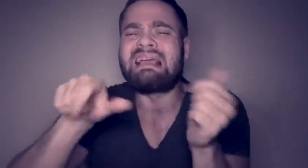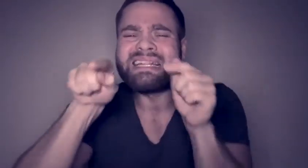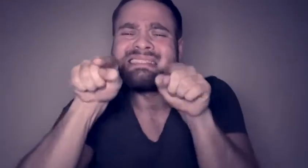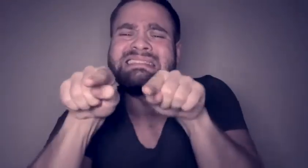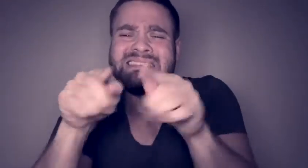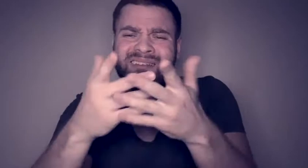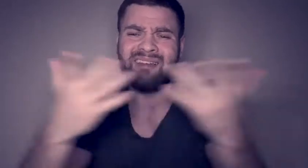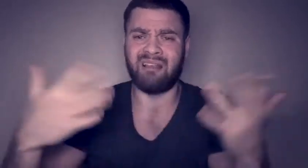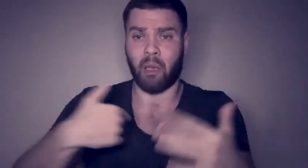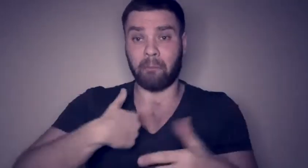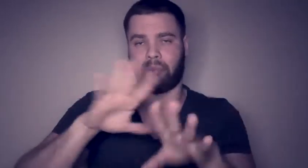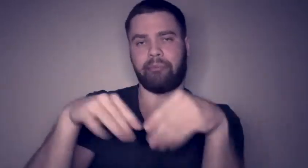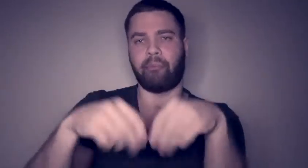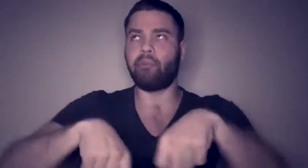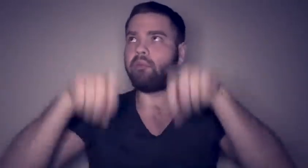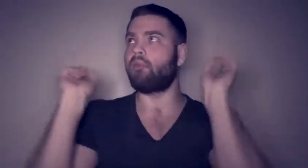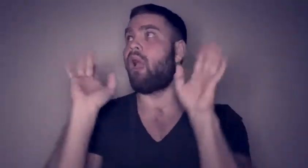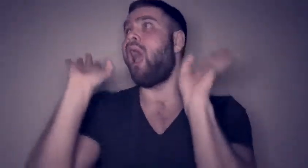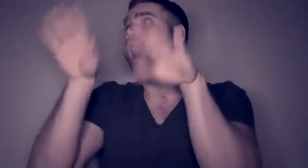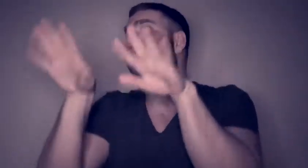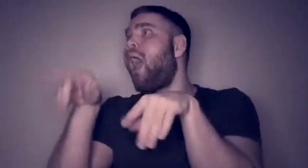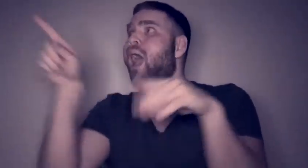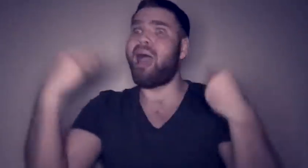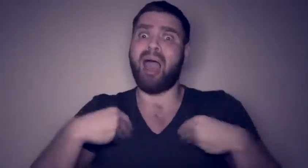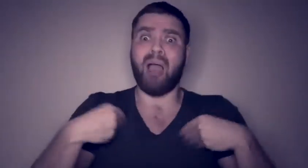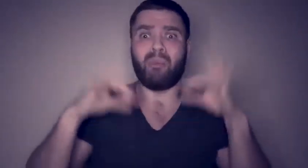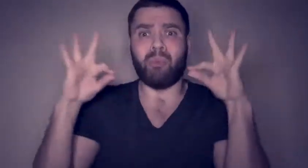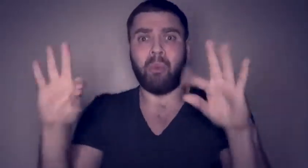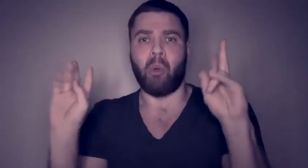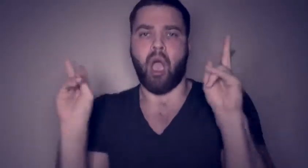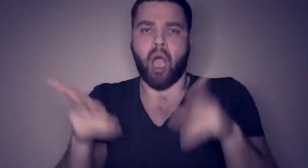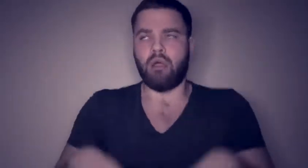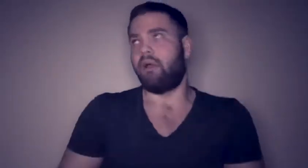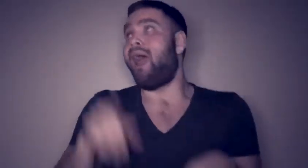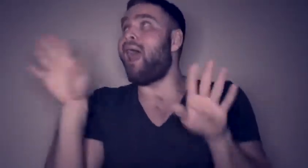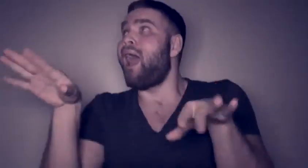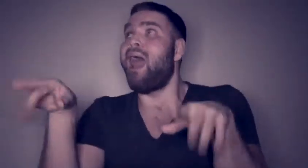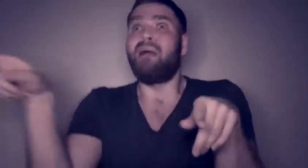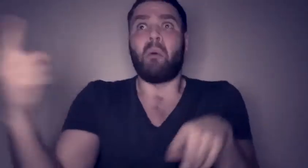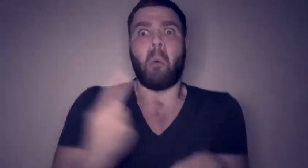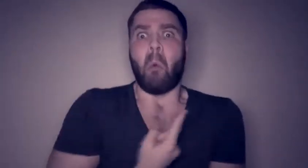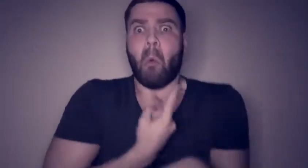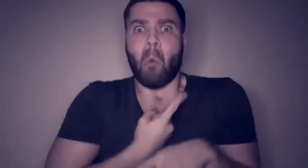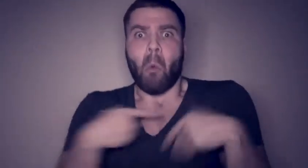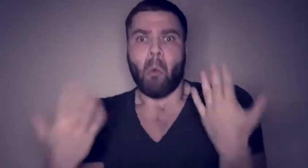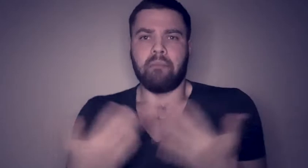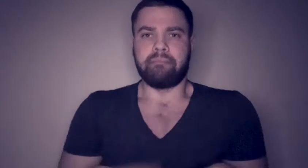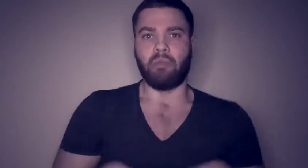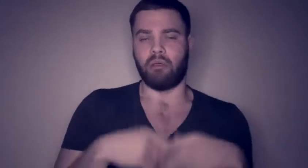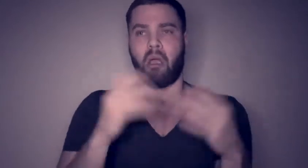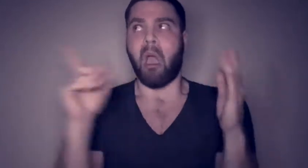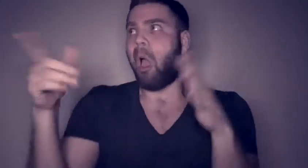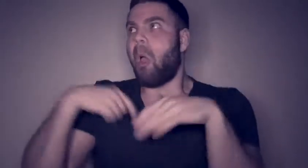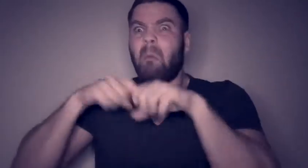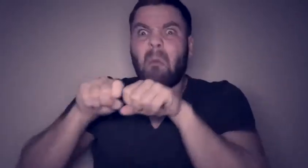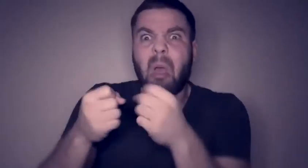I fold it up like origami, like she ain't wearing no clothes. When she going so low, I bet they gonna break